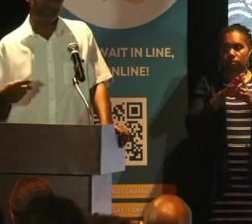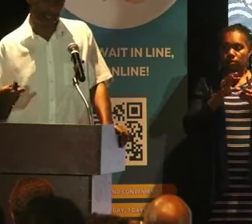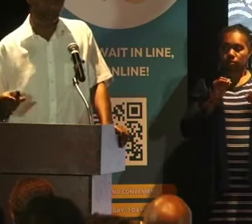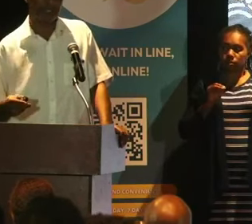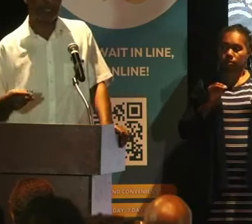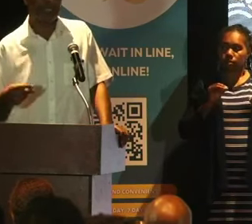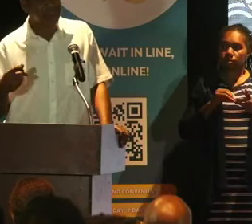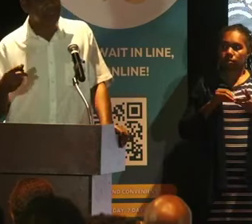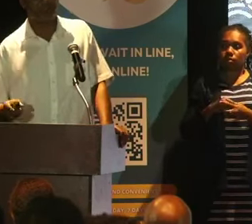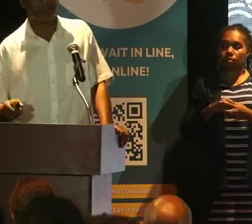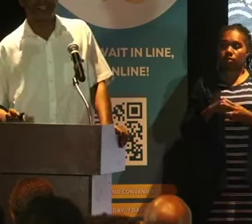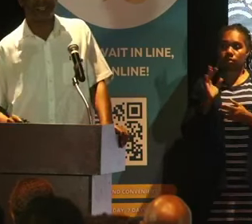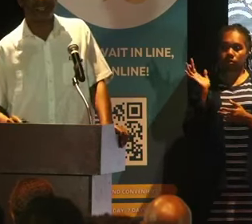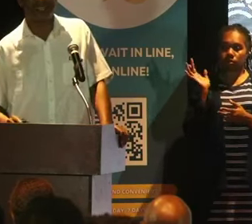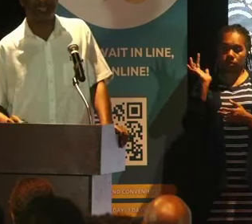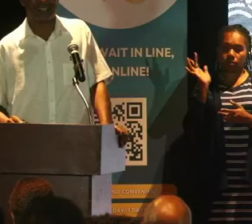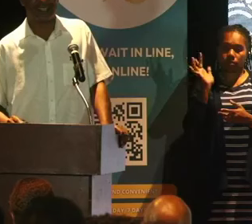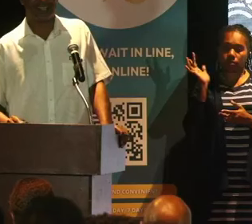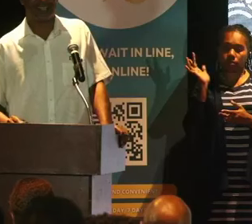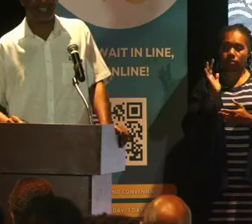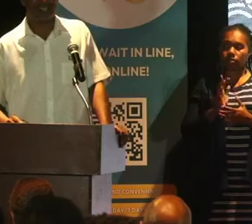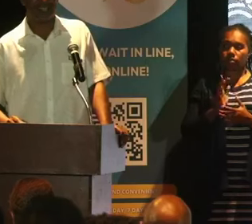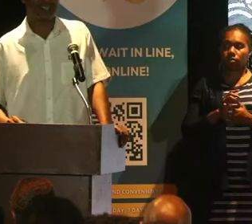is much better, and it's cheaper.